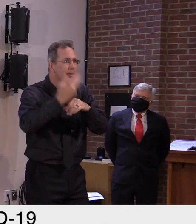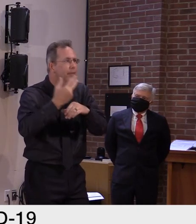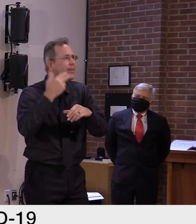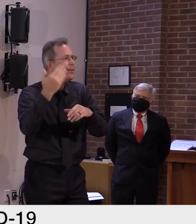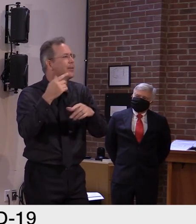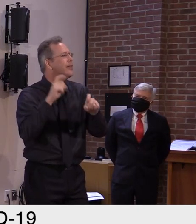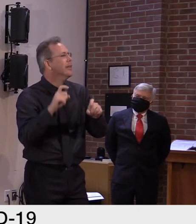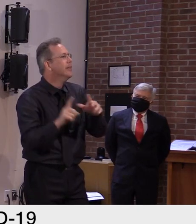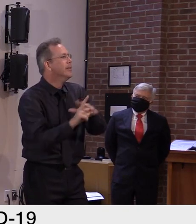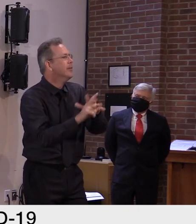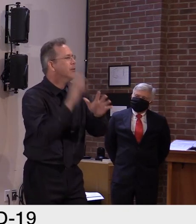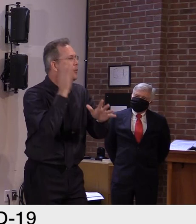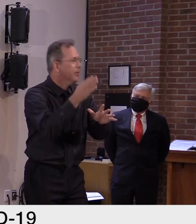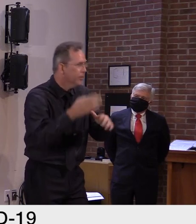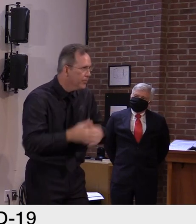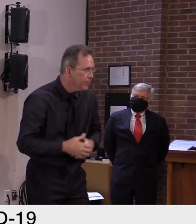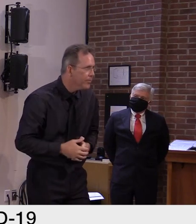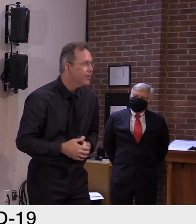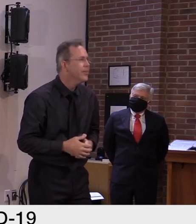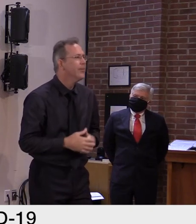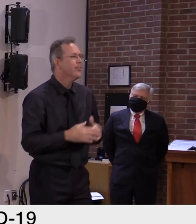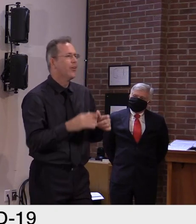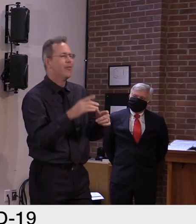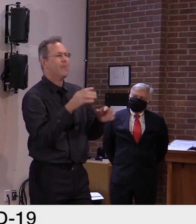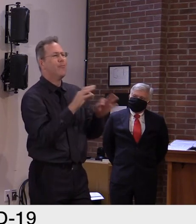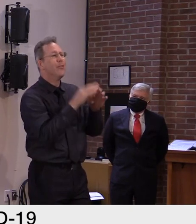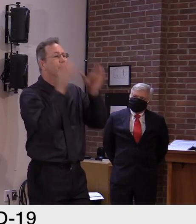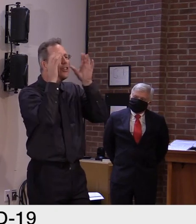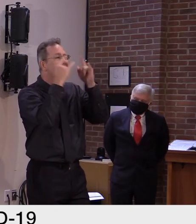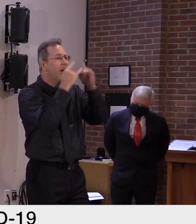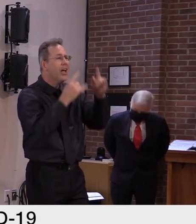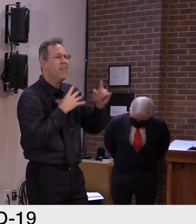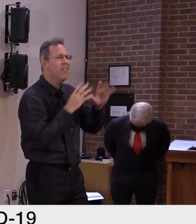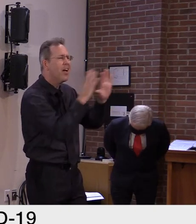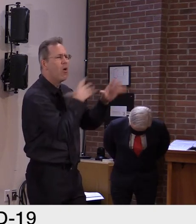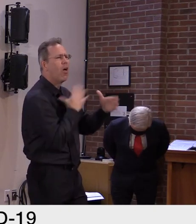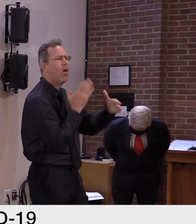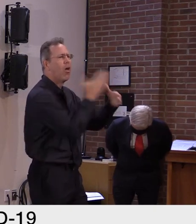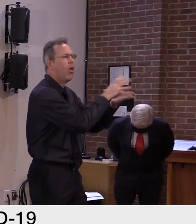deer camp with this group of people outside of their households.